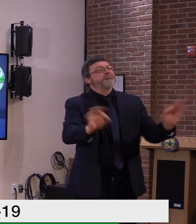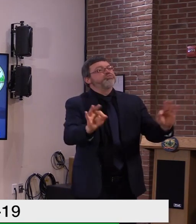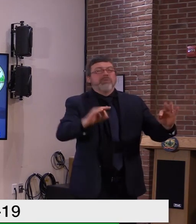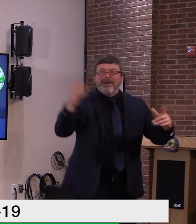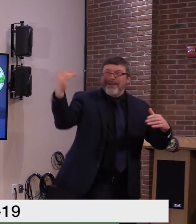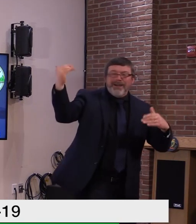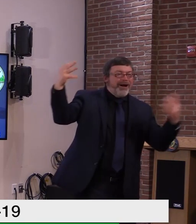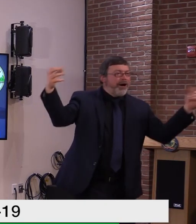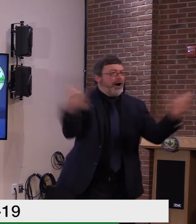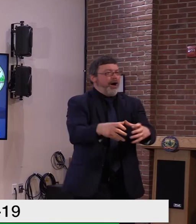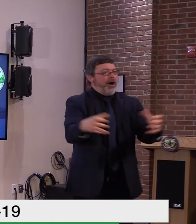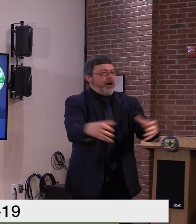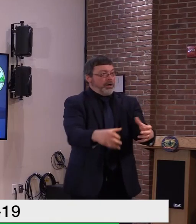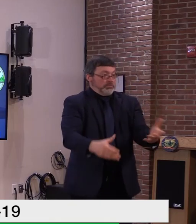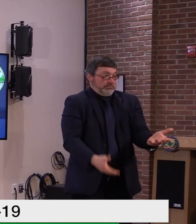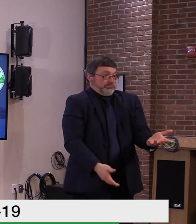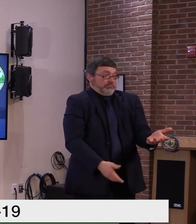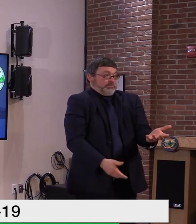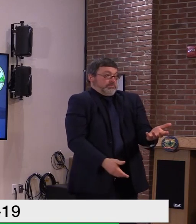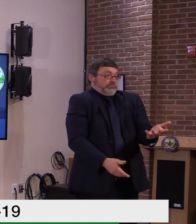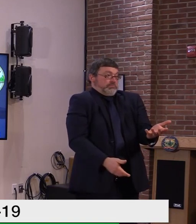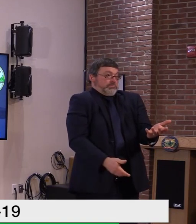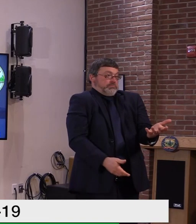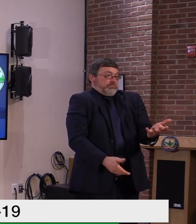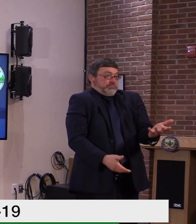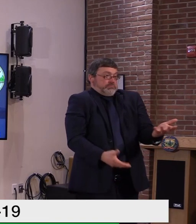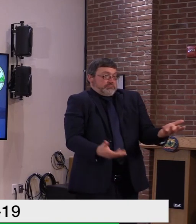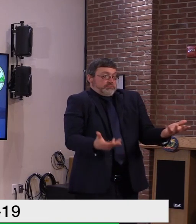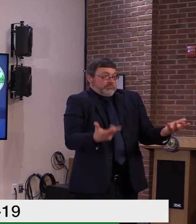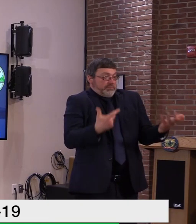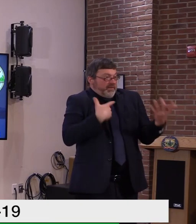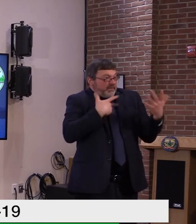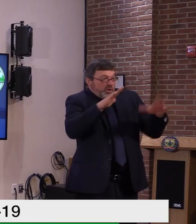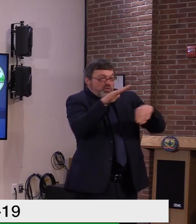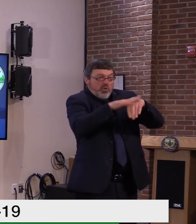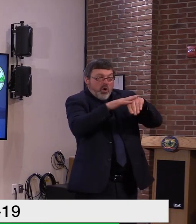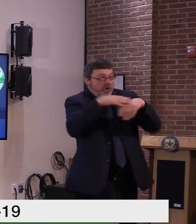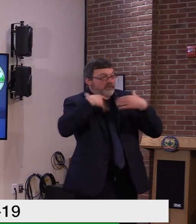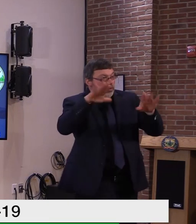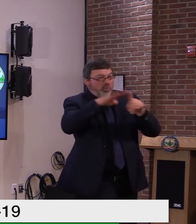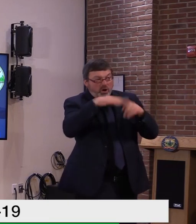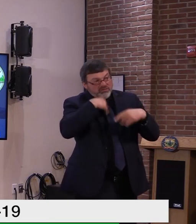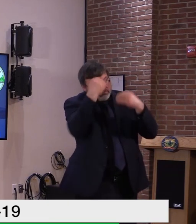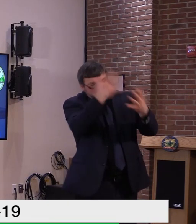careful, especially as we run into tonight and into tomorrow.